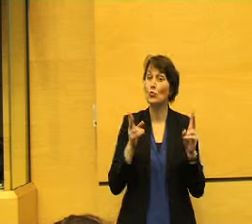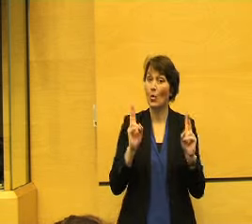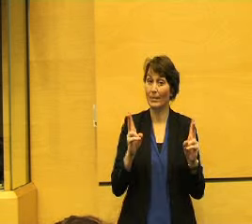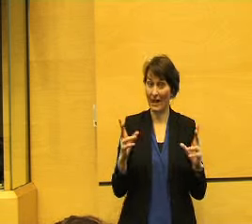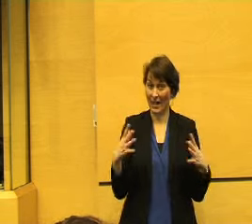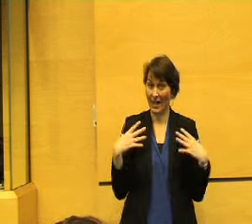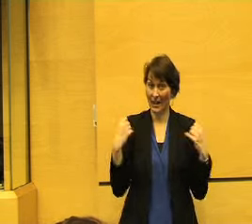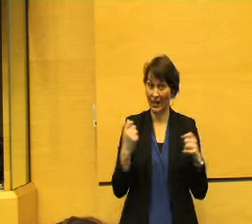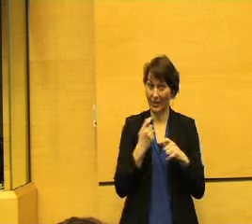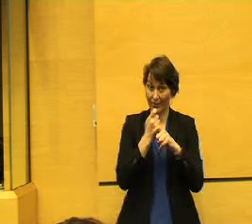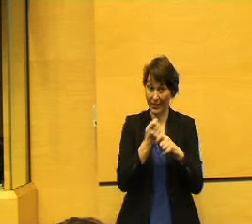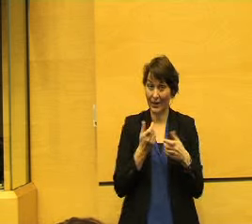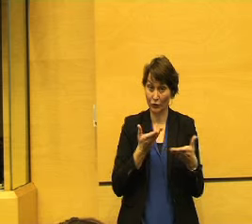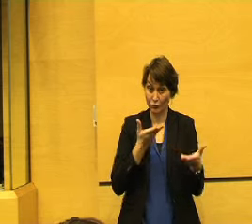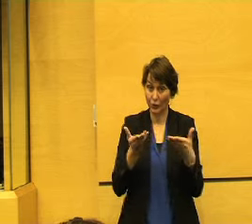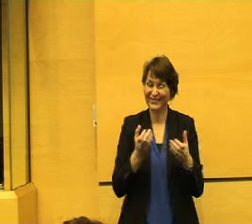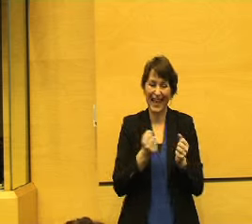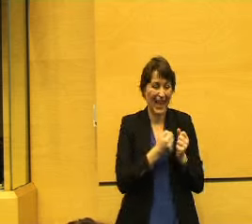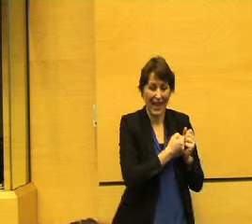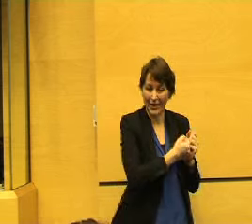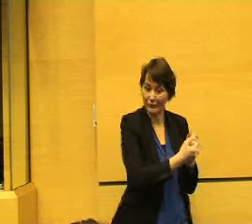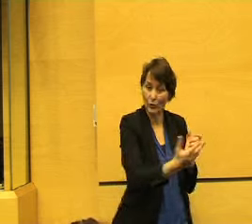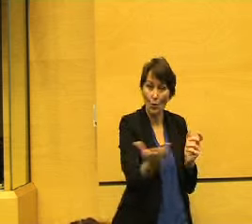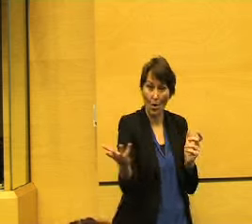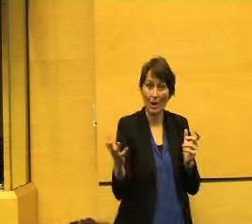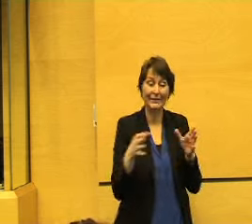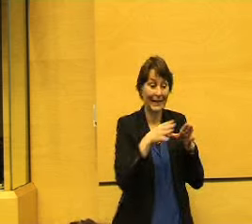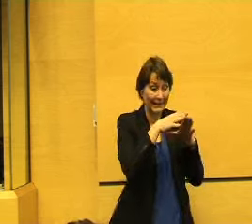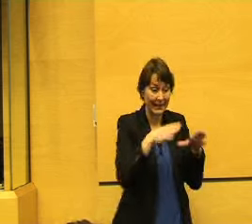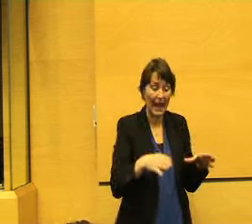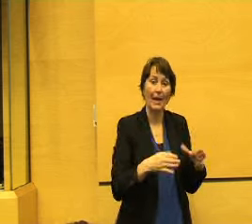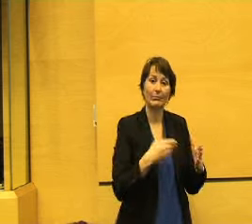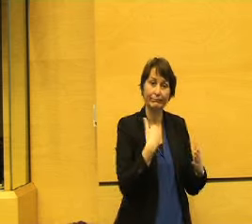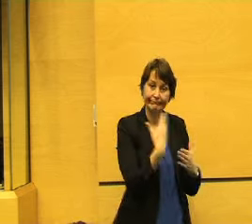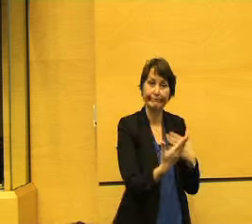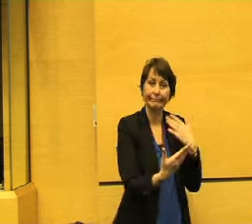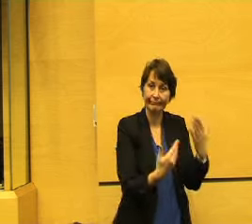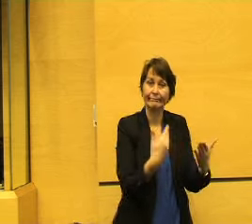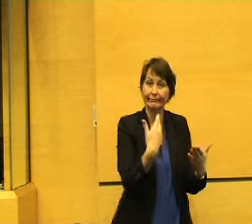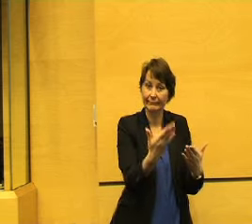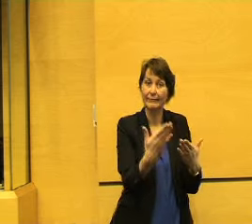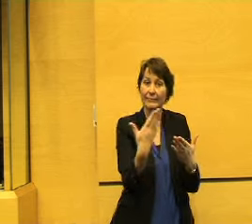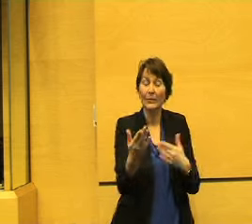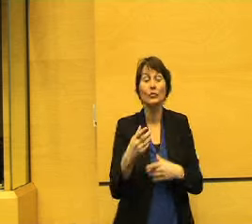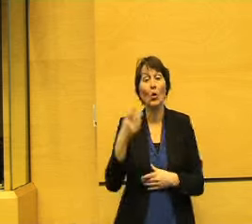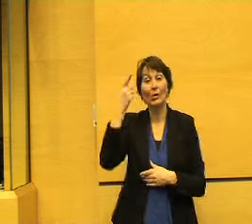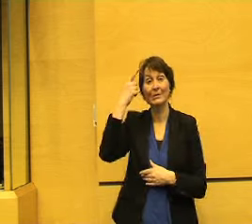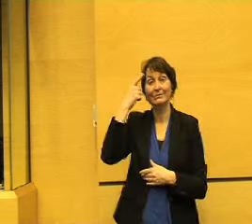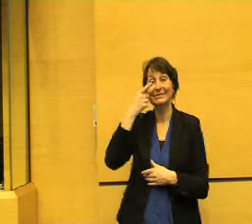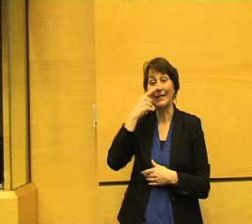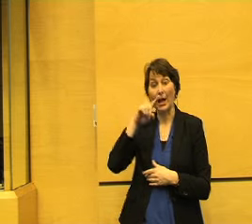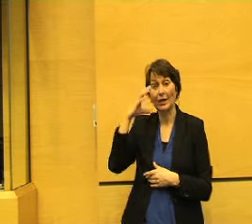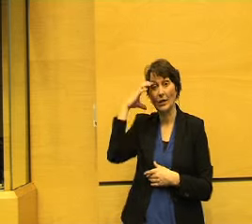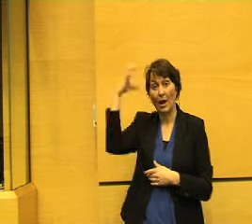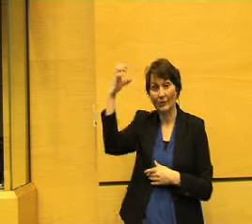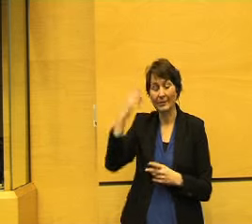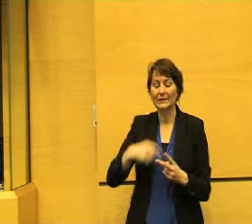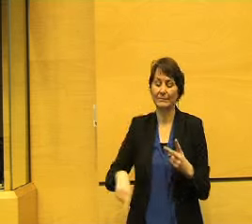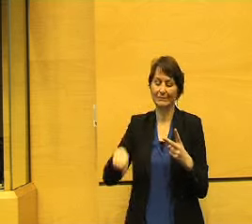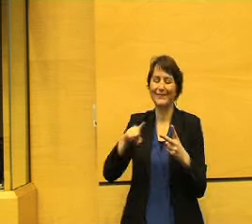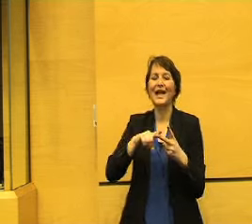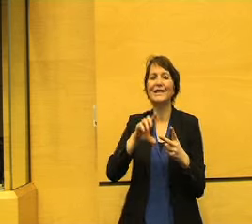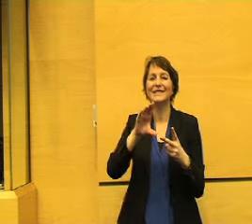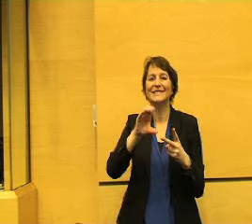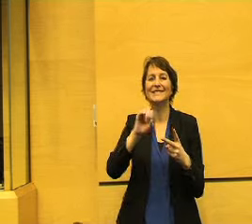provided for everyone in the camps by the Thai government in collaboration with civil society organizations such